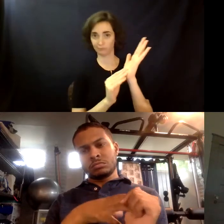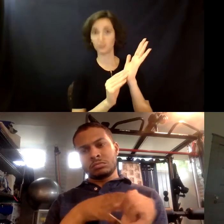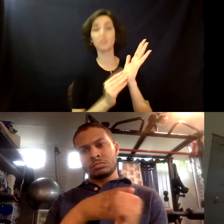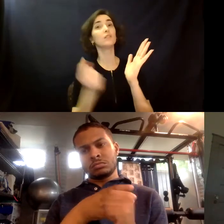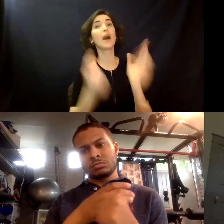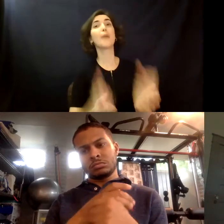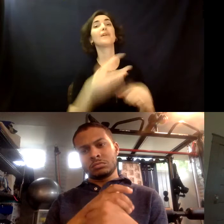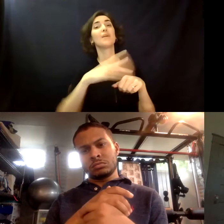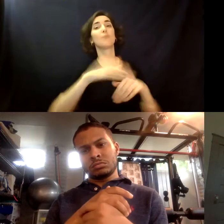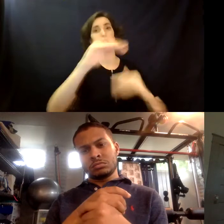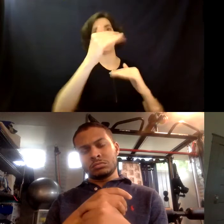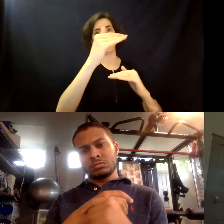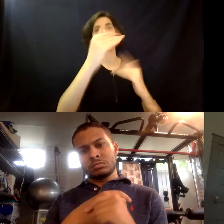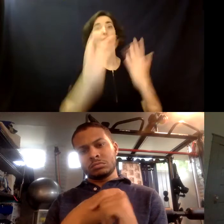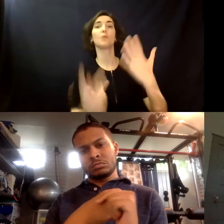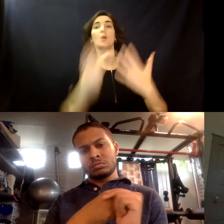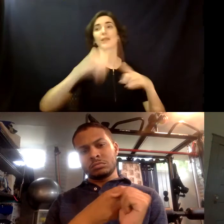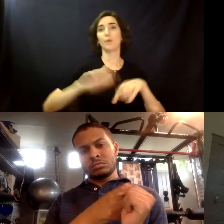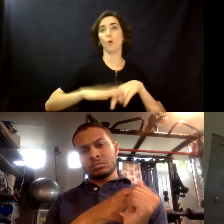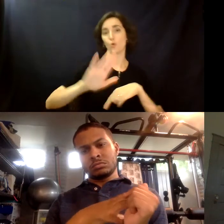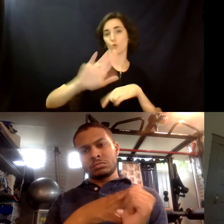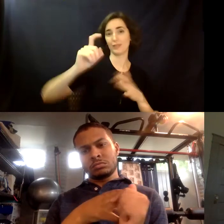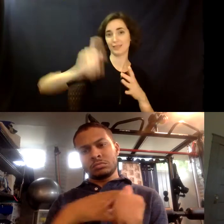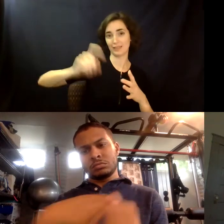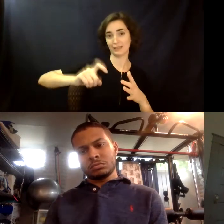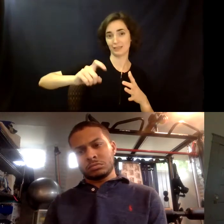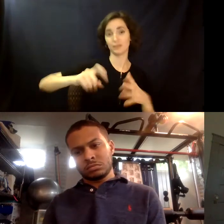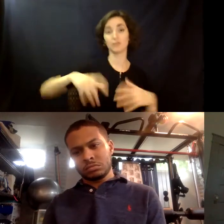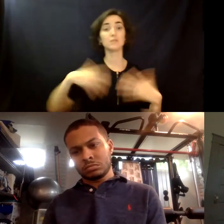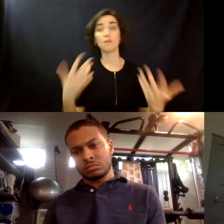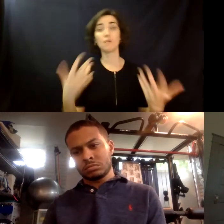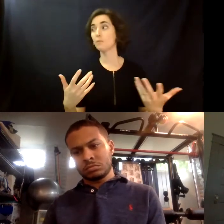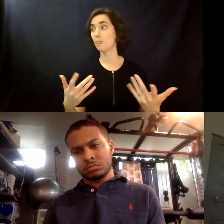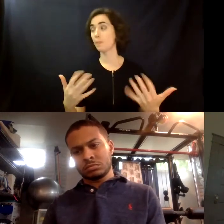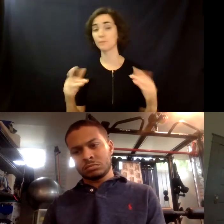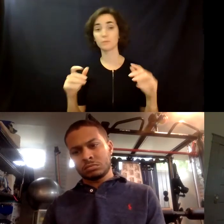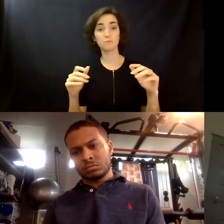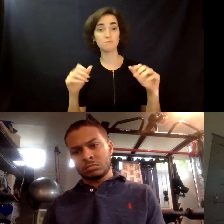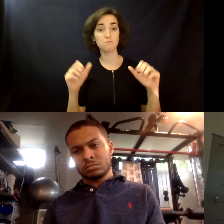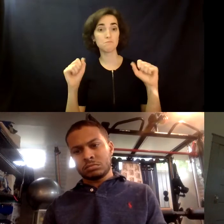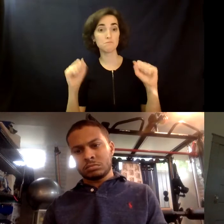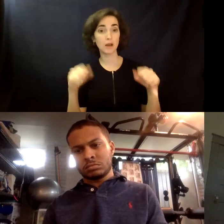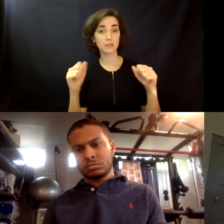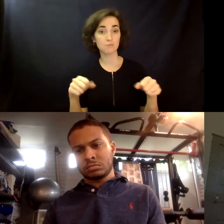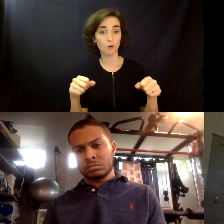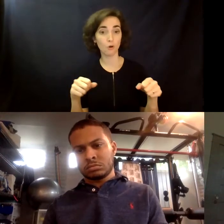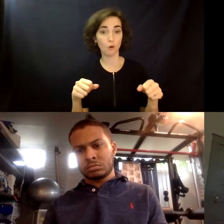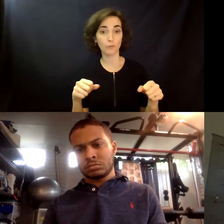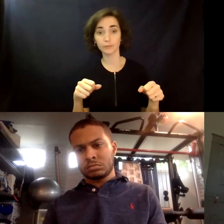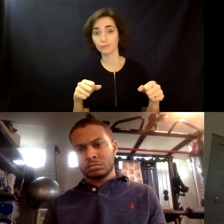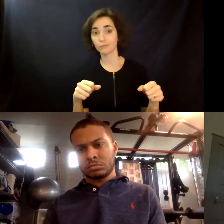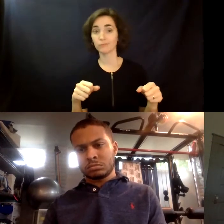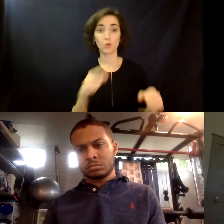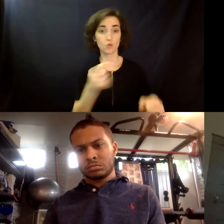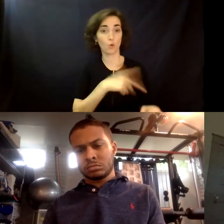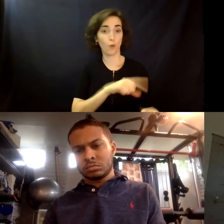and they're prioritized based off of need. So, there's a chance that, you can go in and you qualify and you